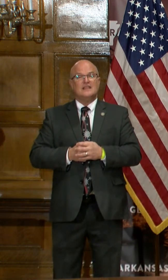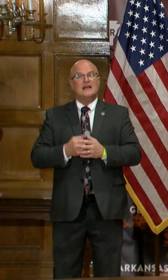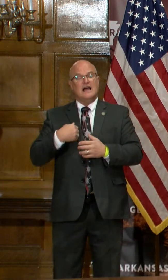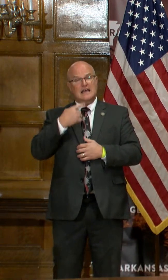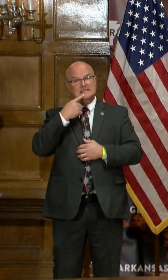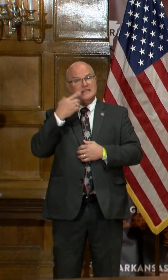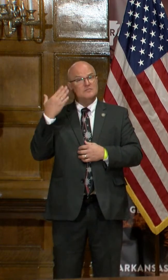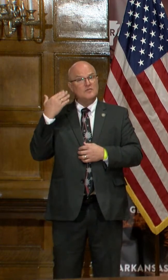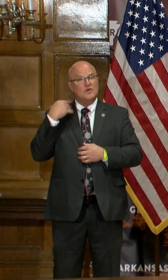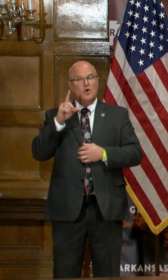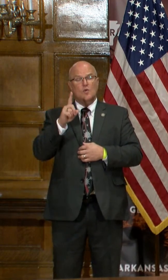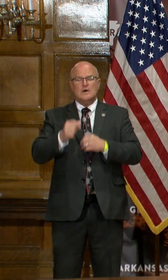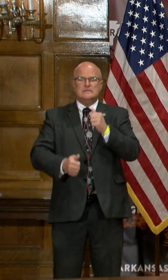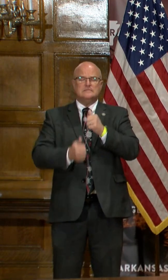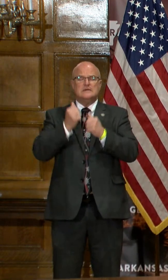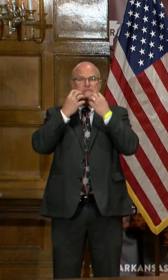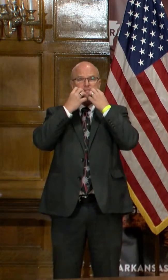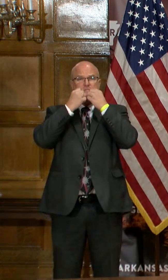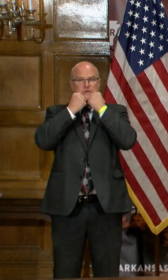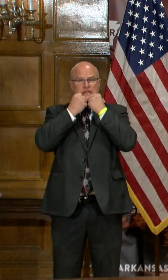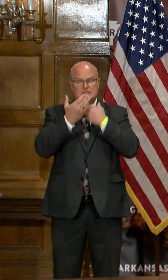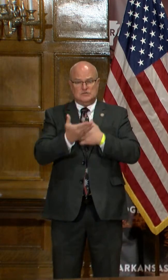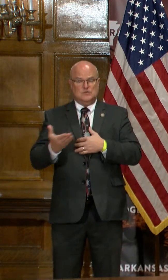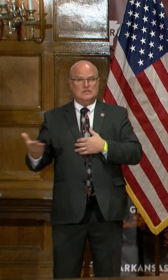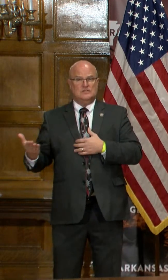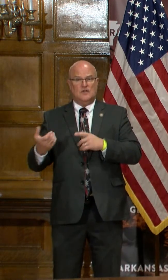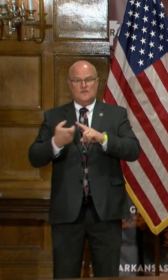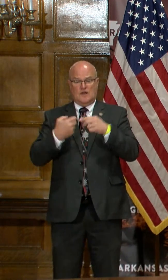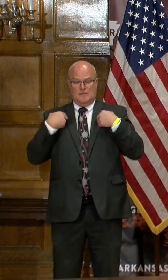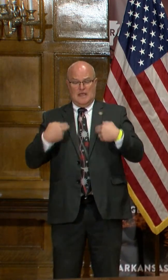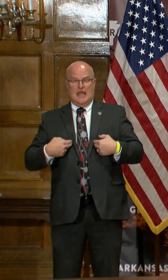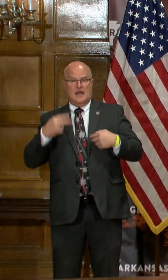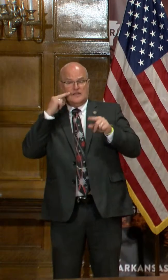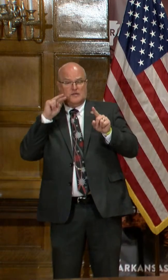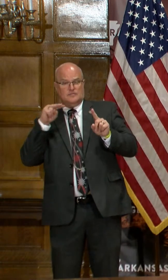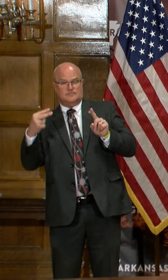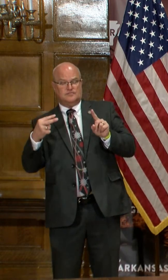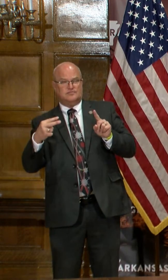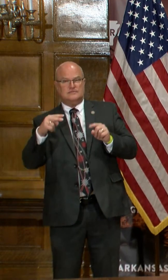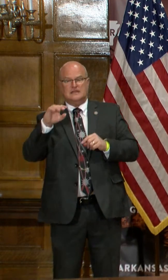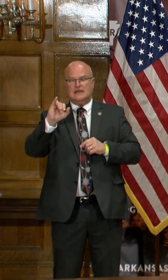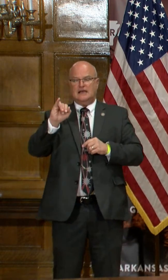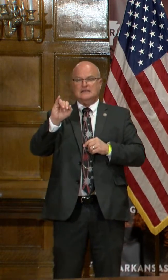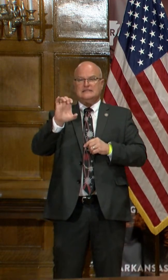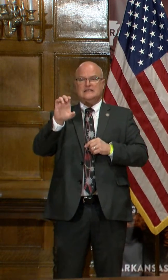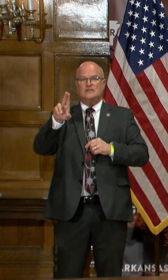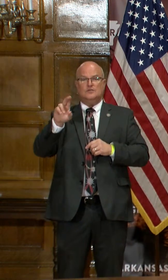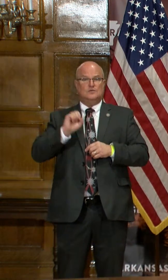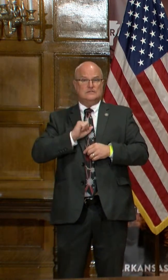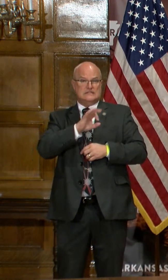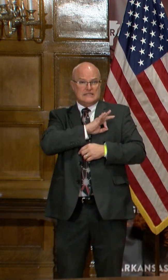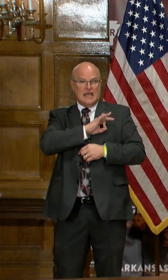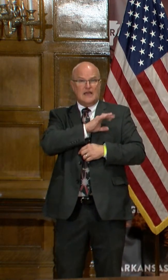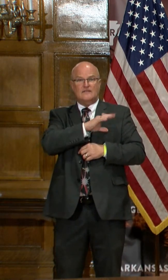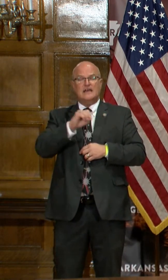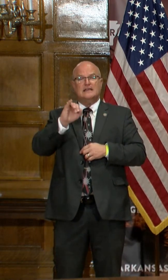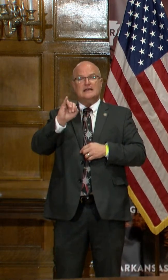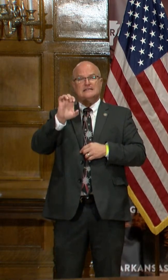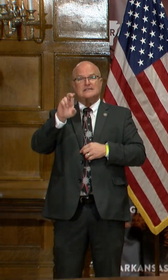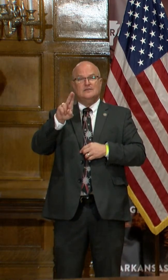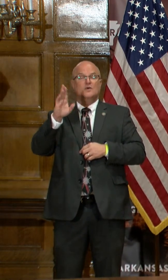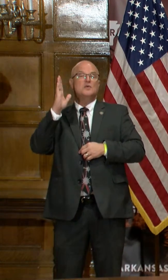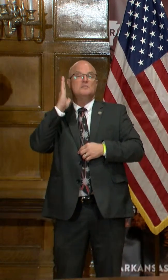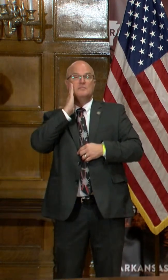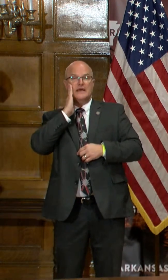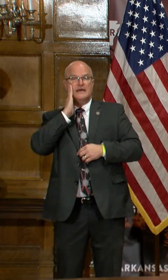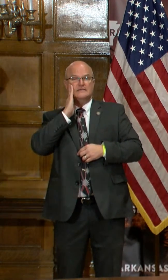As I've said before, one of our most precious resources from a healthcare perspective is our ICU staff and our ICU beds. So we have worked really